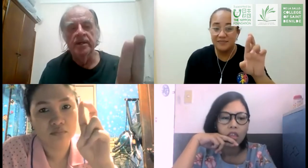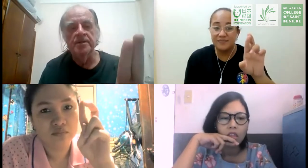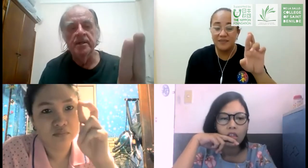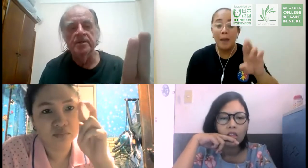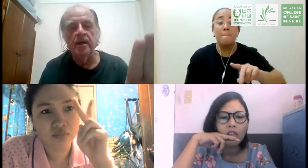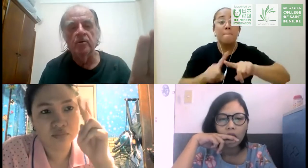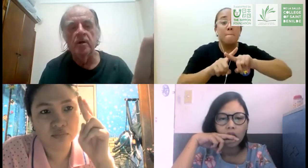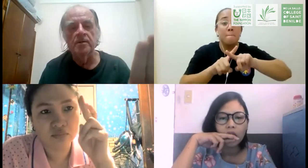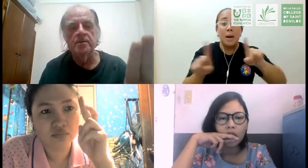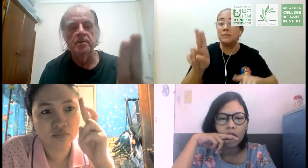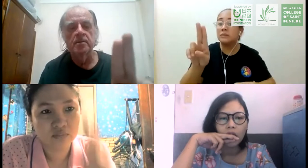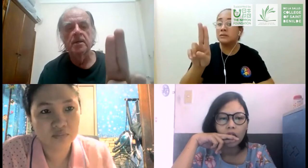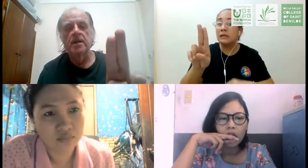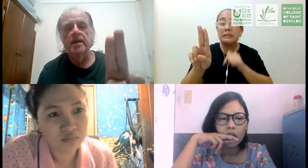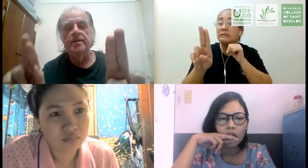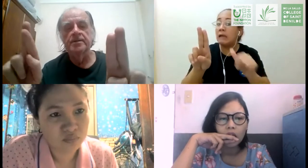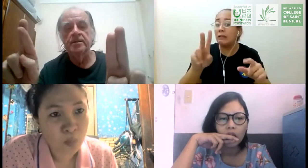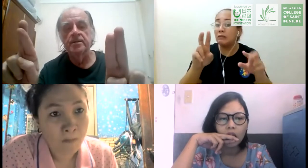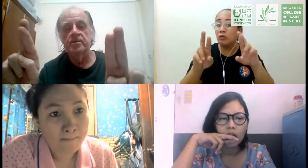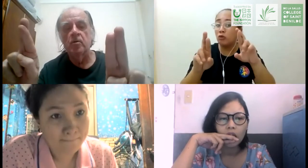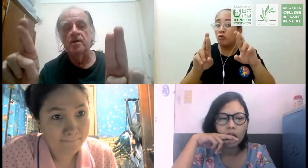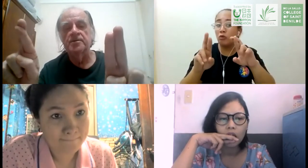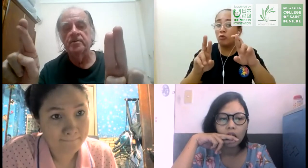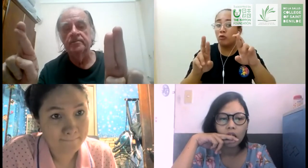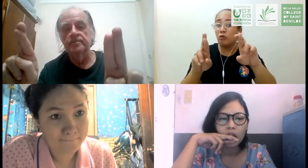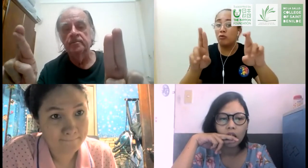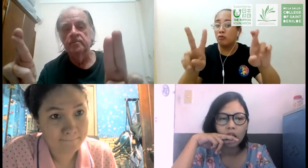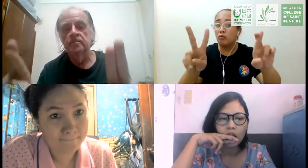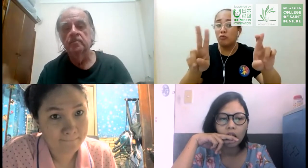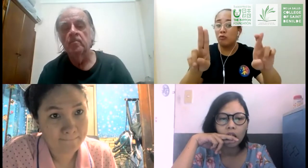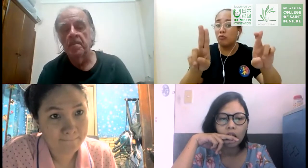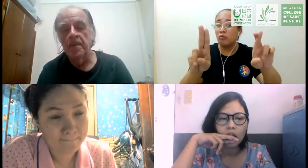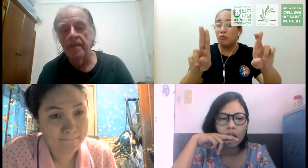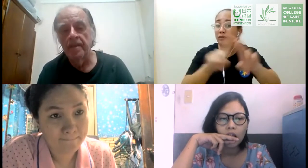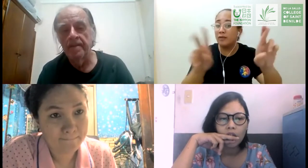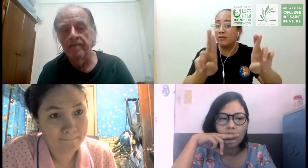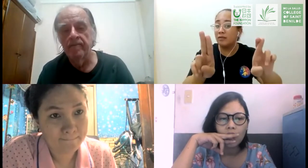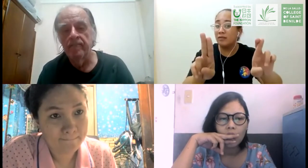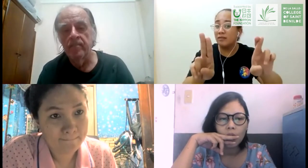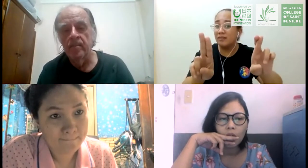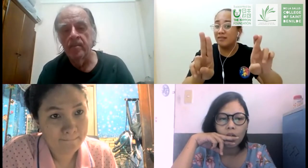But this is non-crossed, and this is crossed.